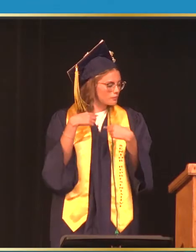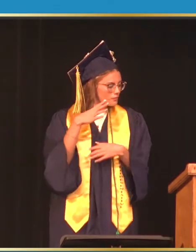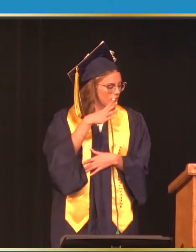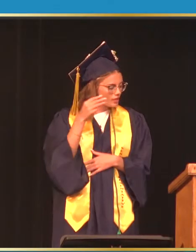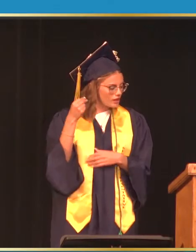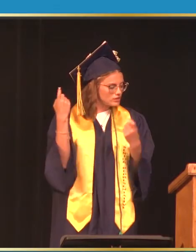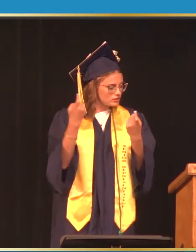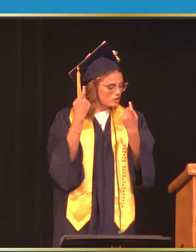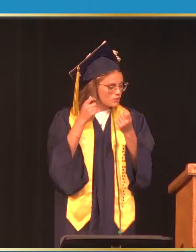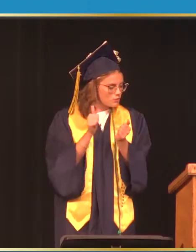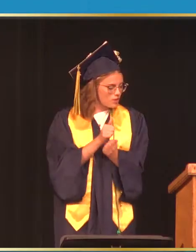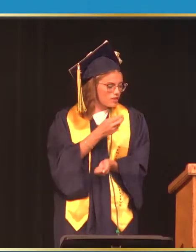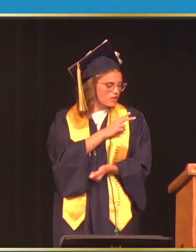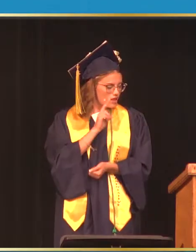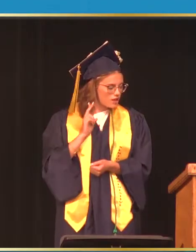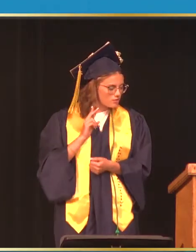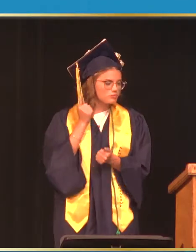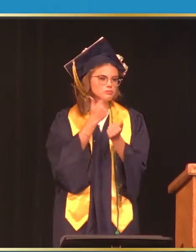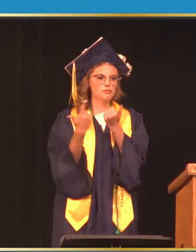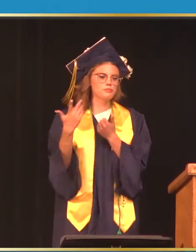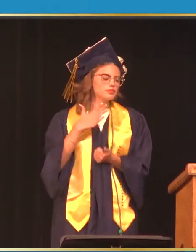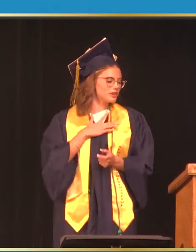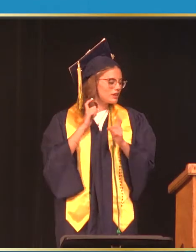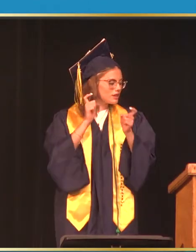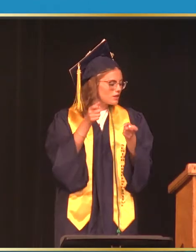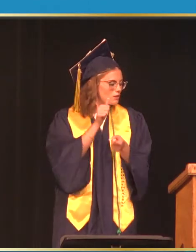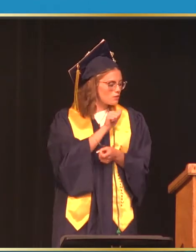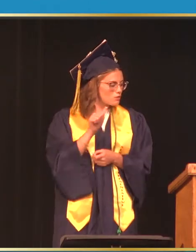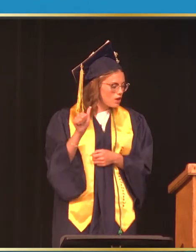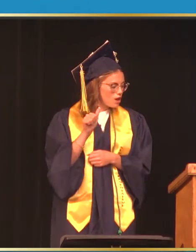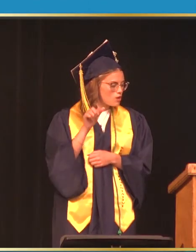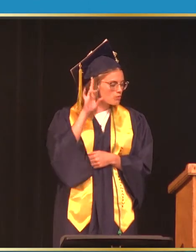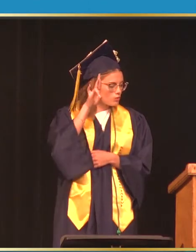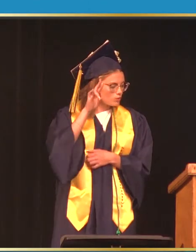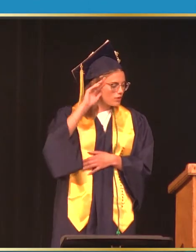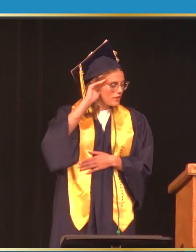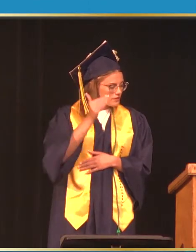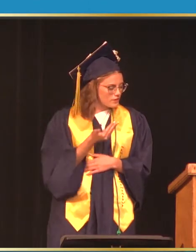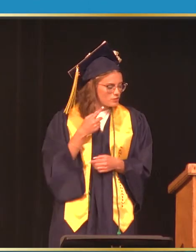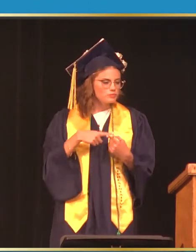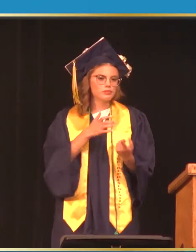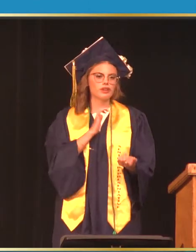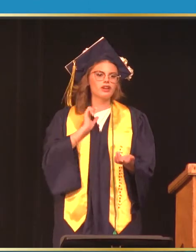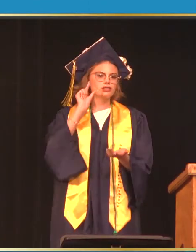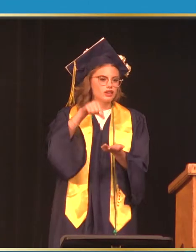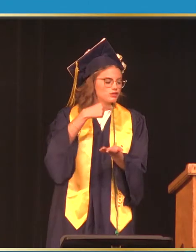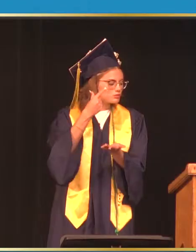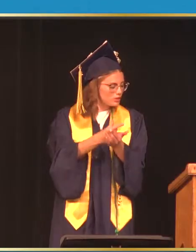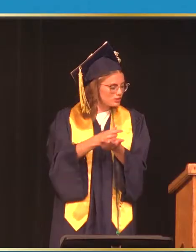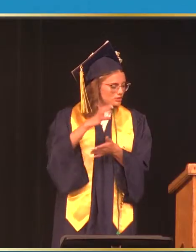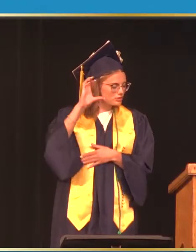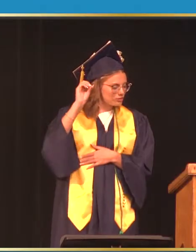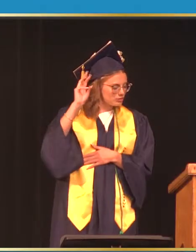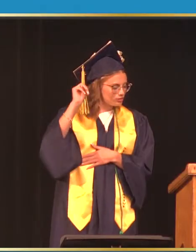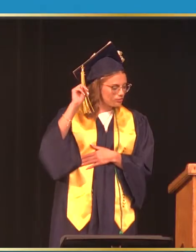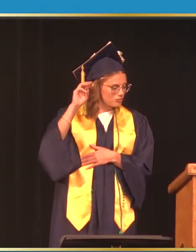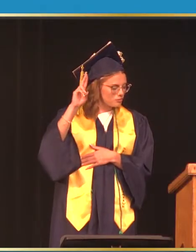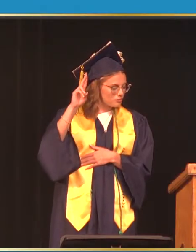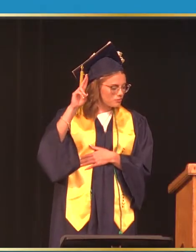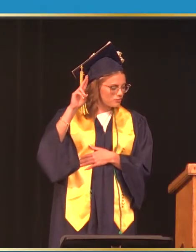you for taking the time to celebrate with us. Everyone, please give a Roadrunner welcome to our graduation